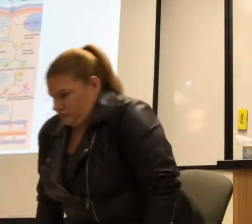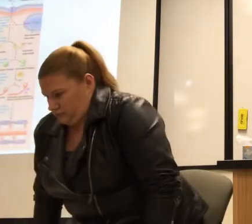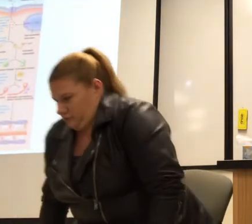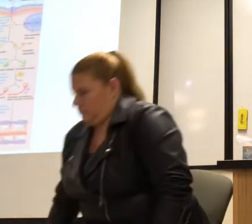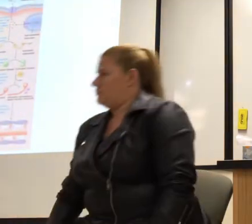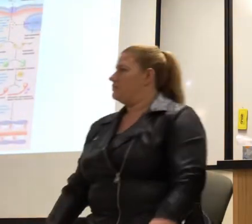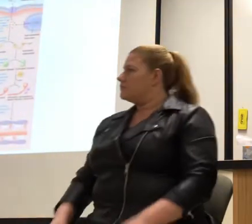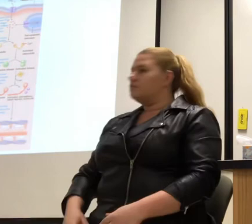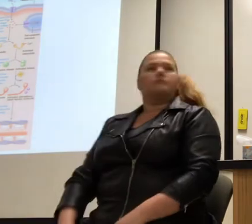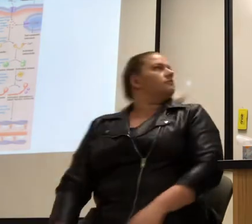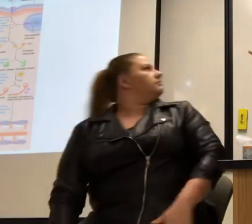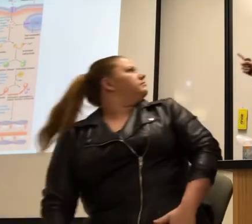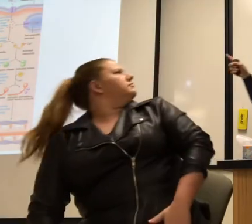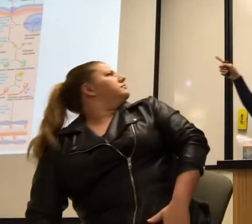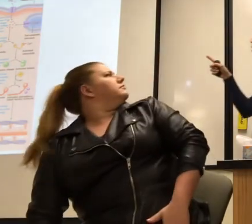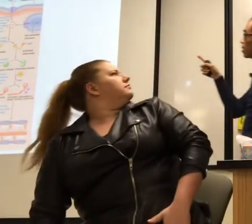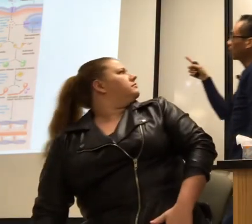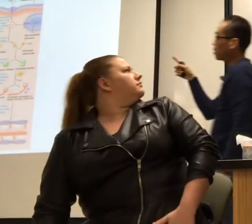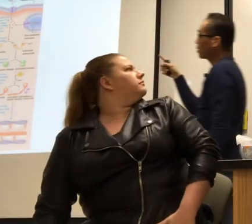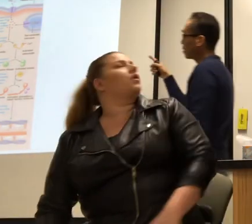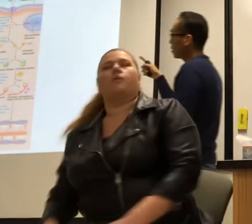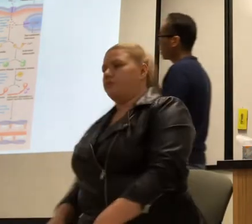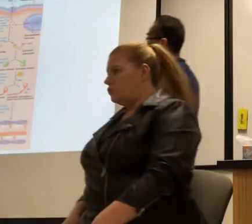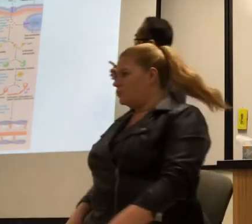troponin. But for here,